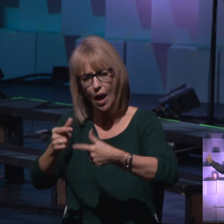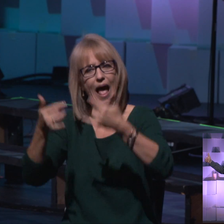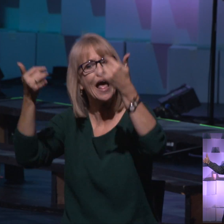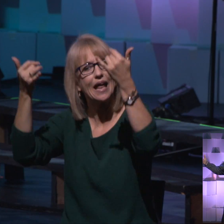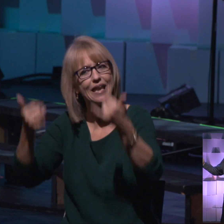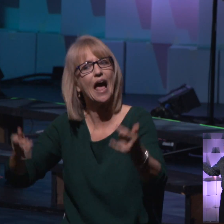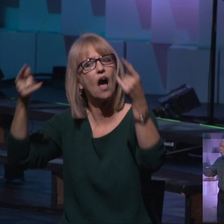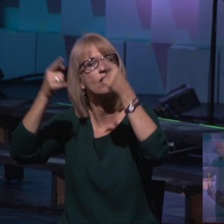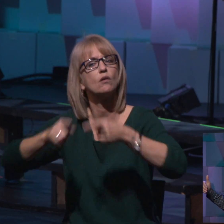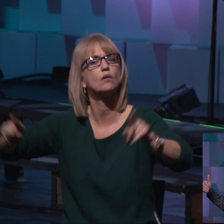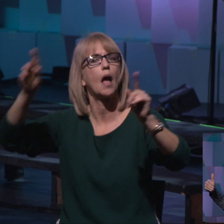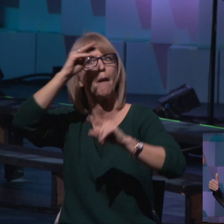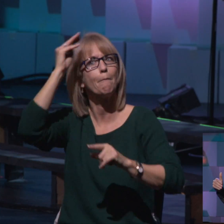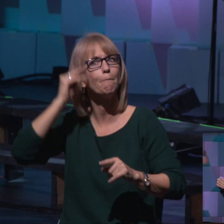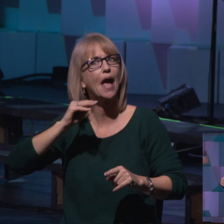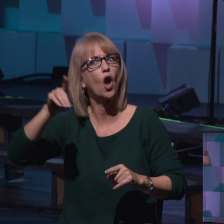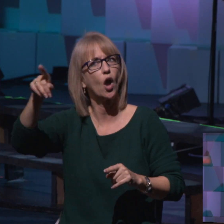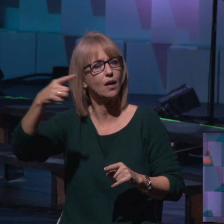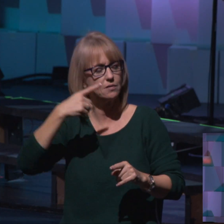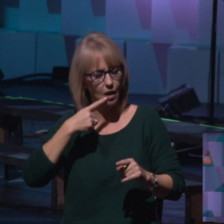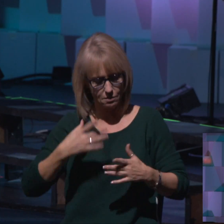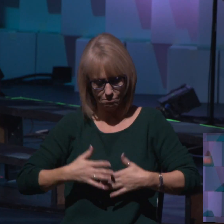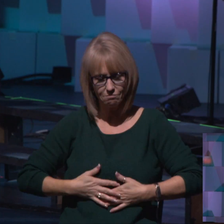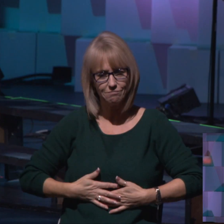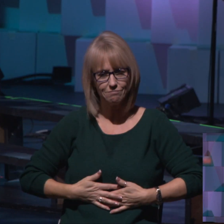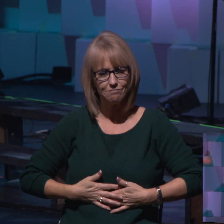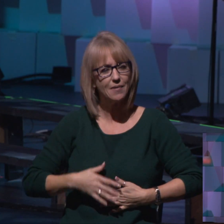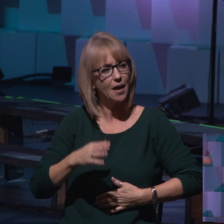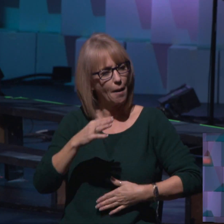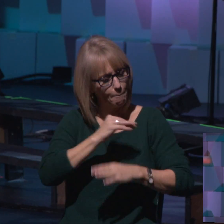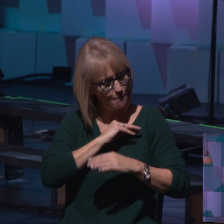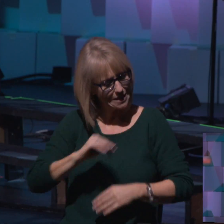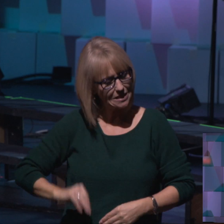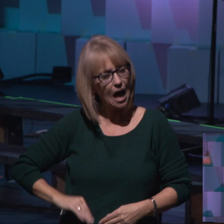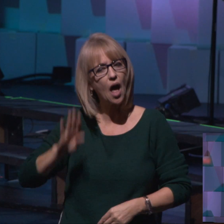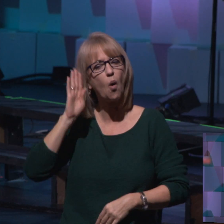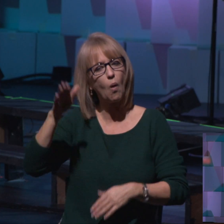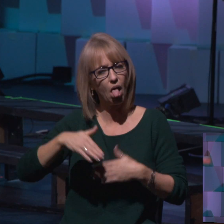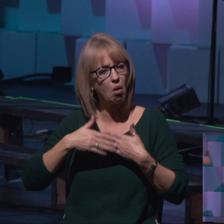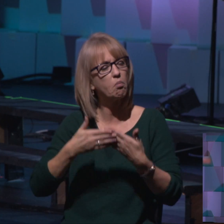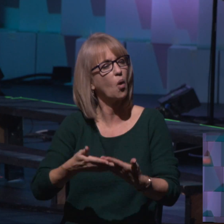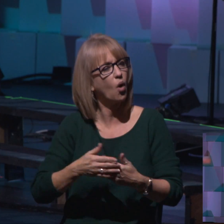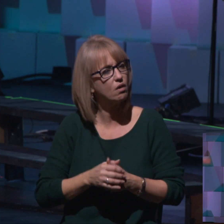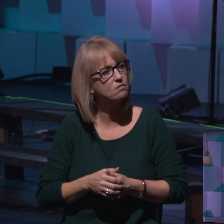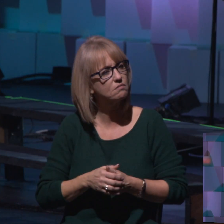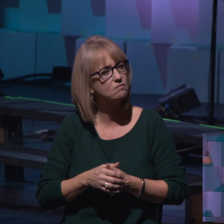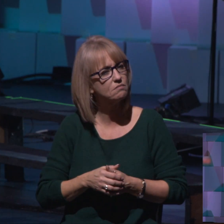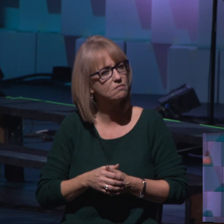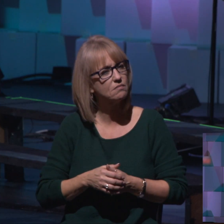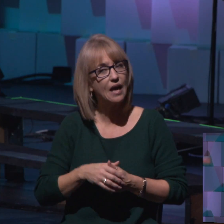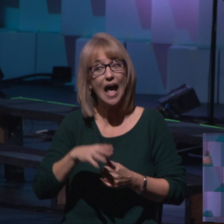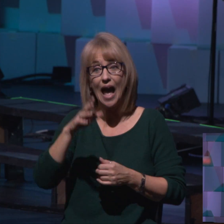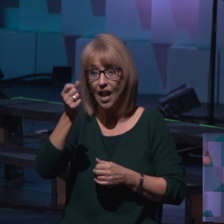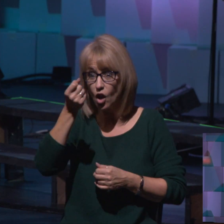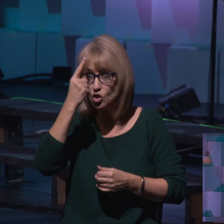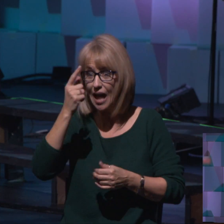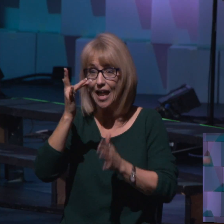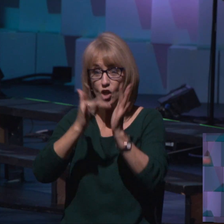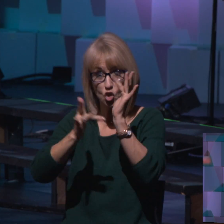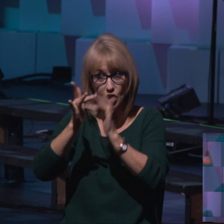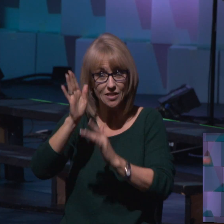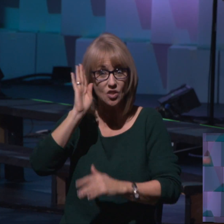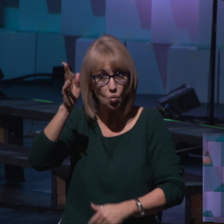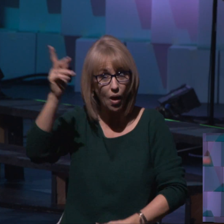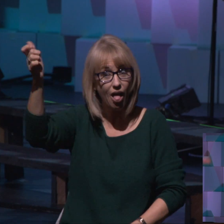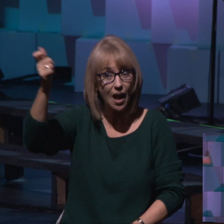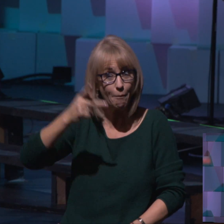and the Messiah will come. It's important for us to recognize God still keeps his promises, and Jesus